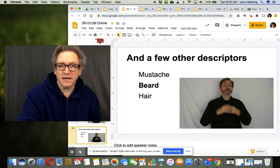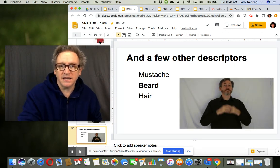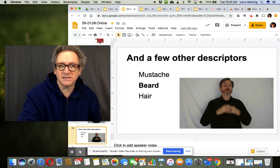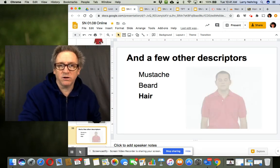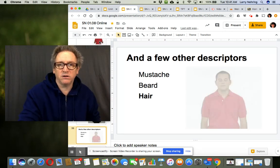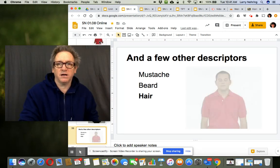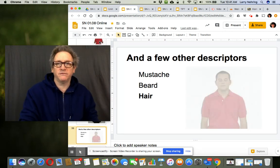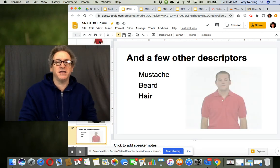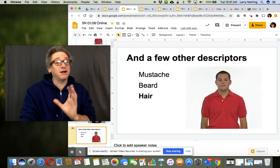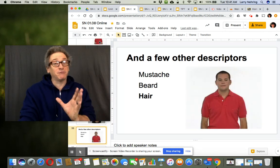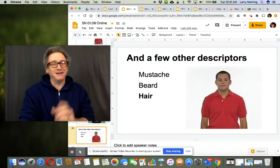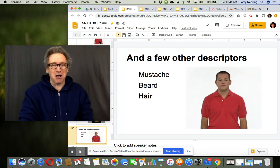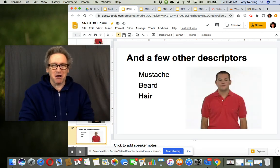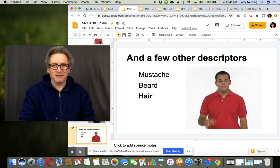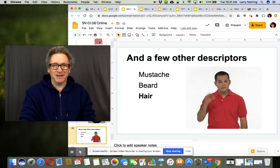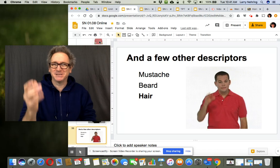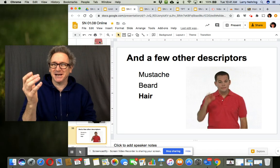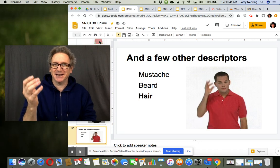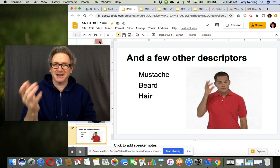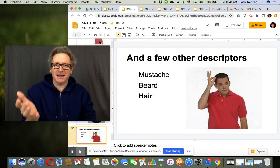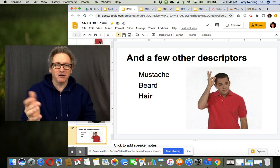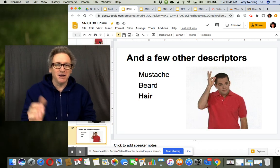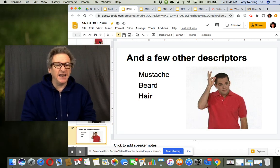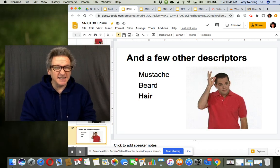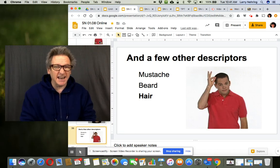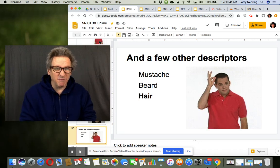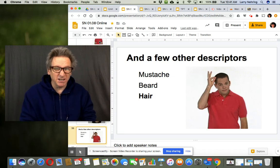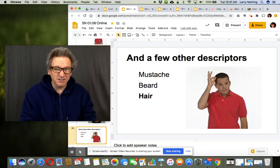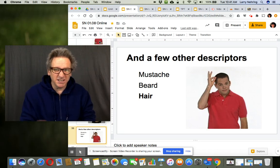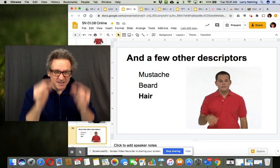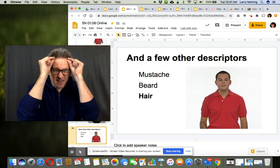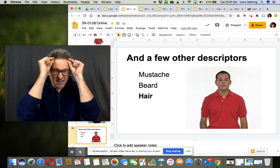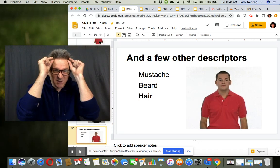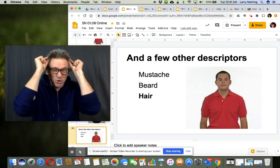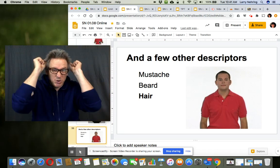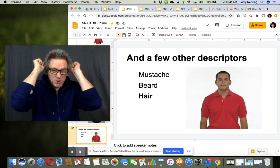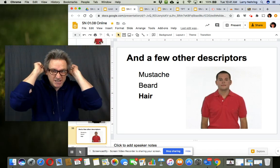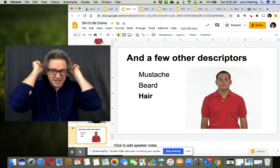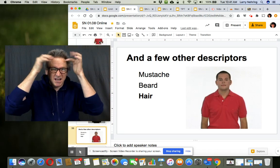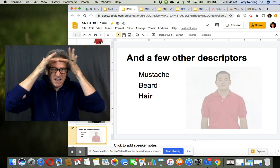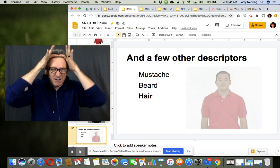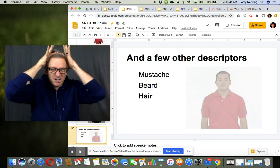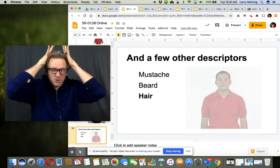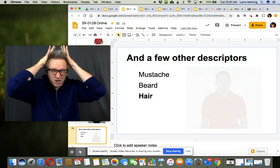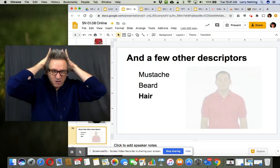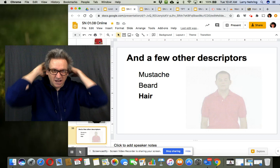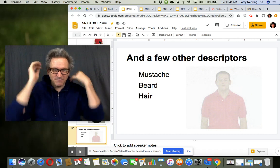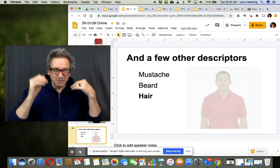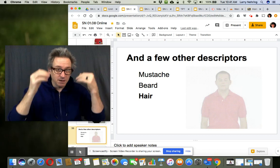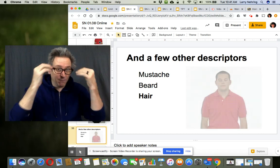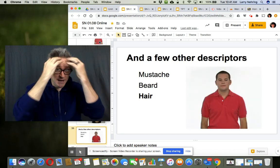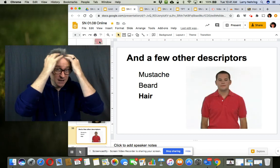Then, last of all, the irony of him signing hair. He doesn't have just thin, very short, close